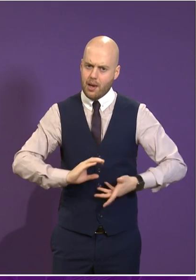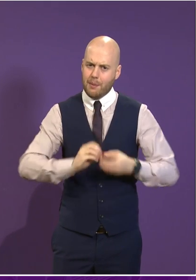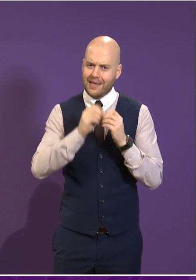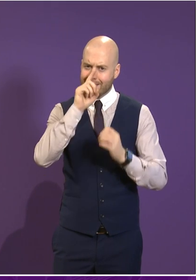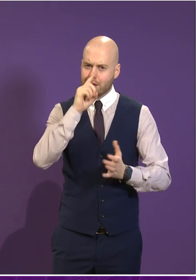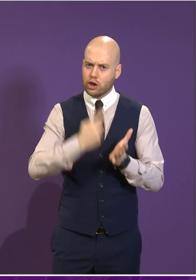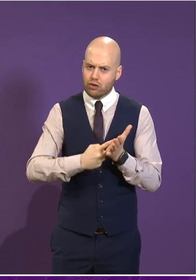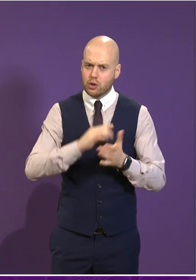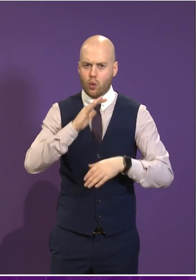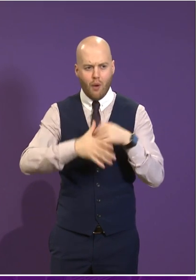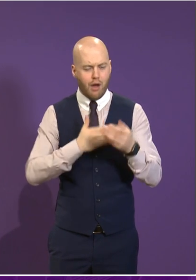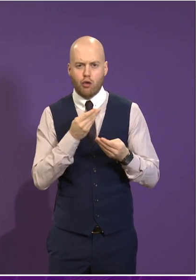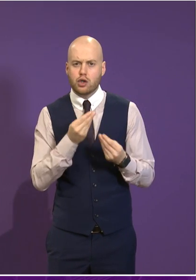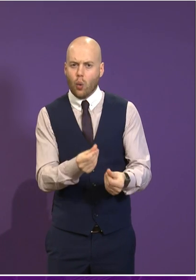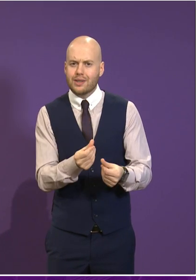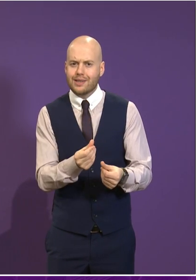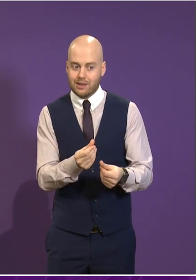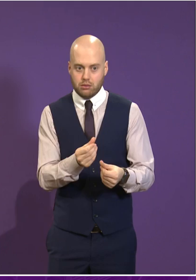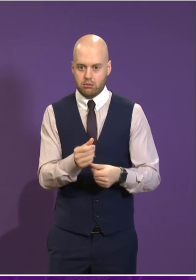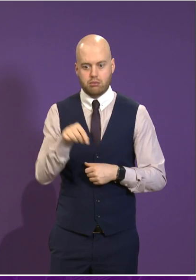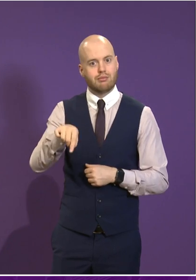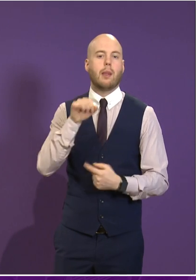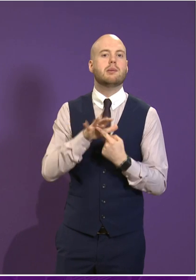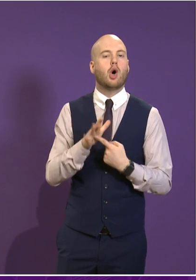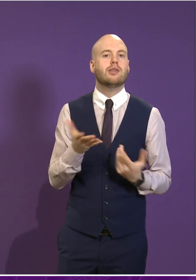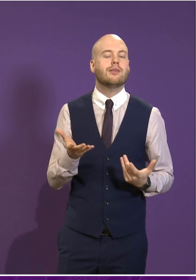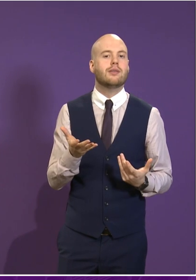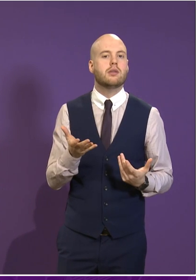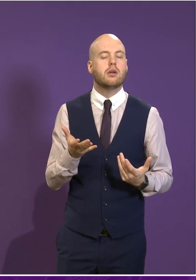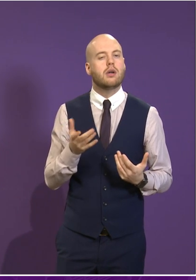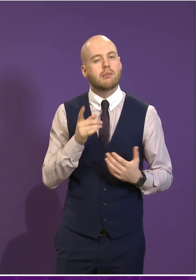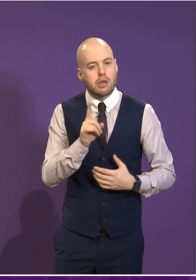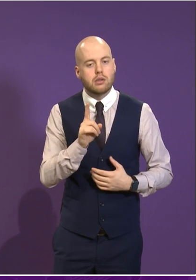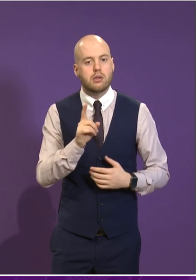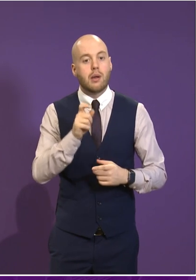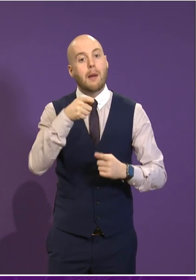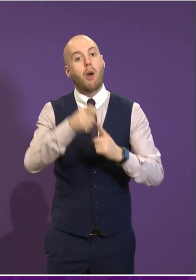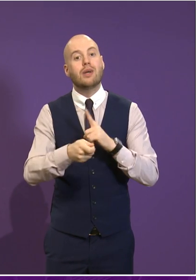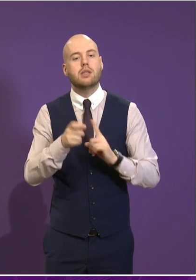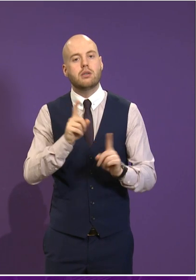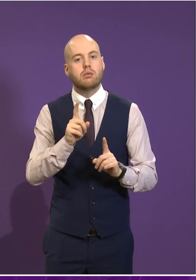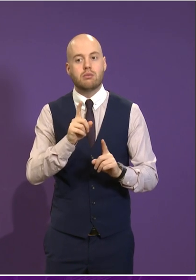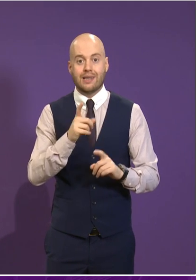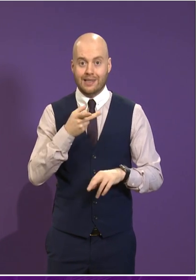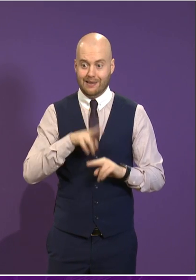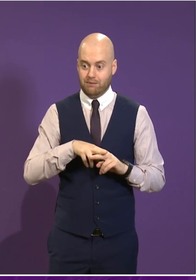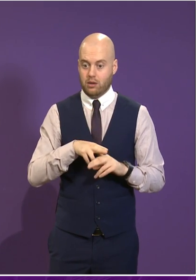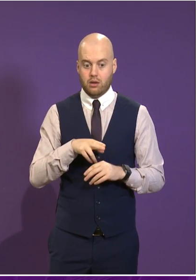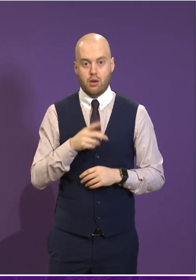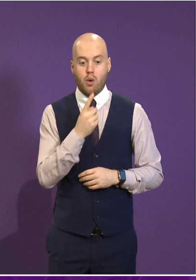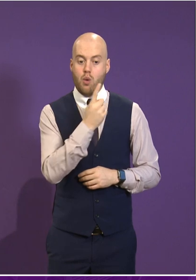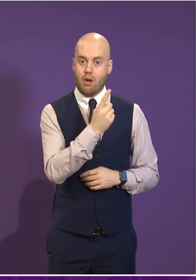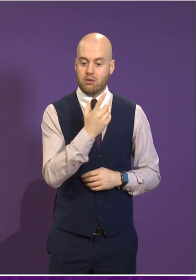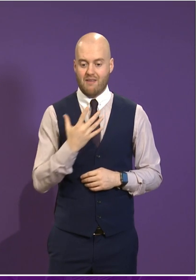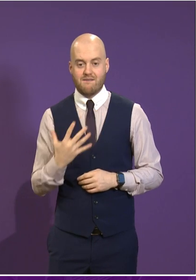how resources are spent is important. But the point is that, you know, if one in five people